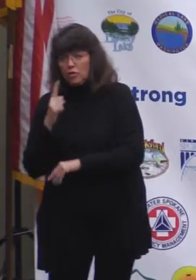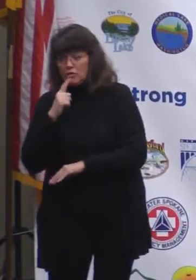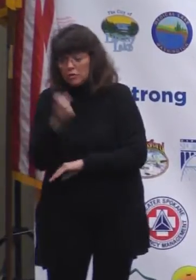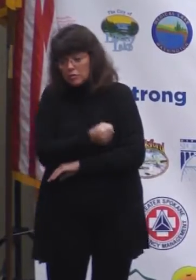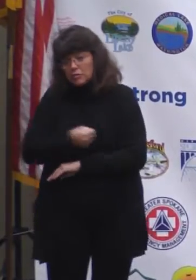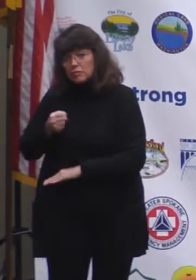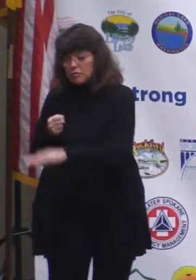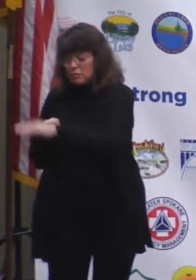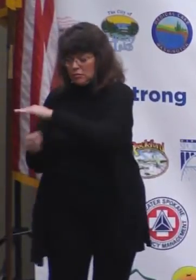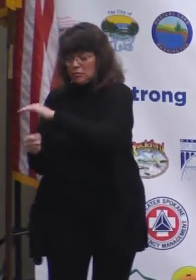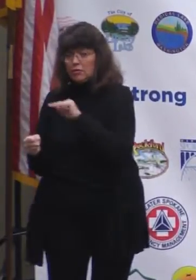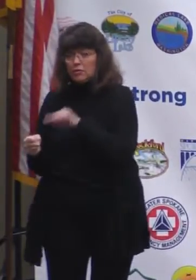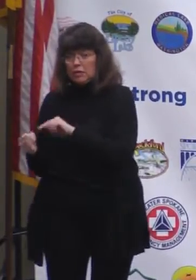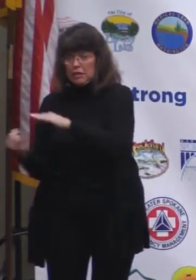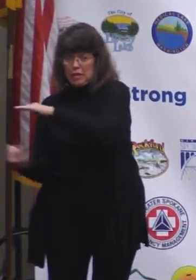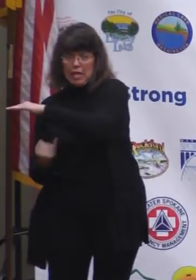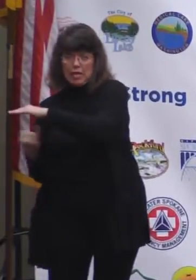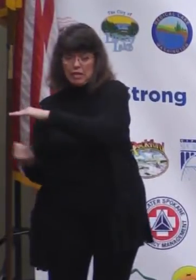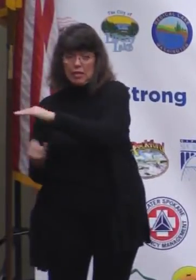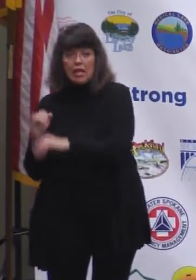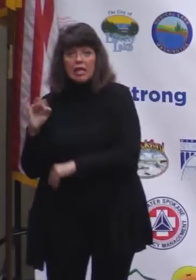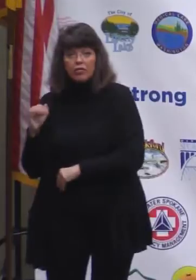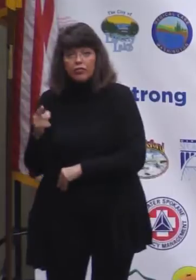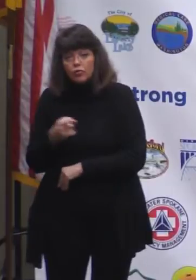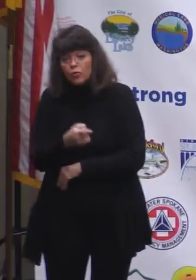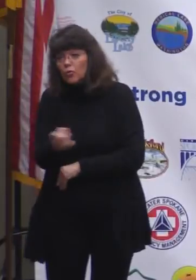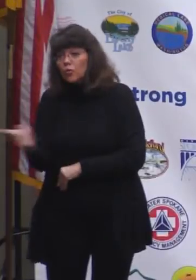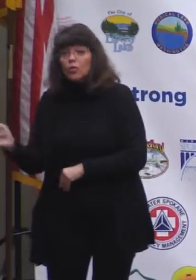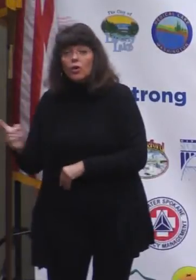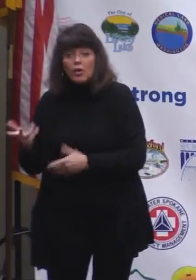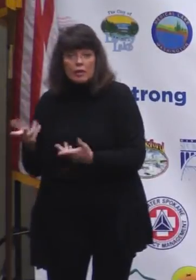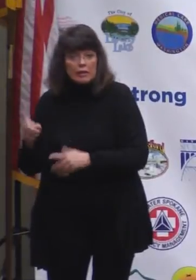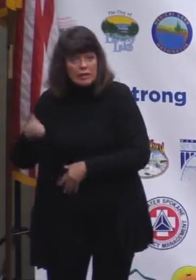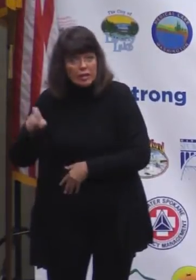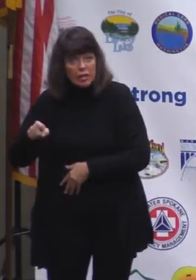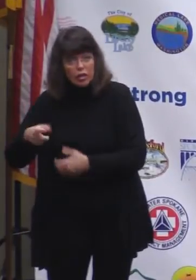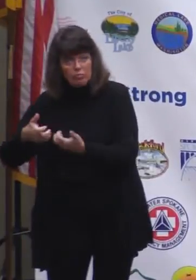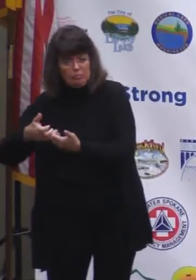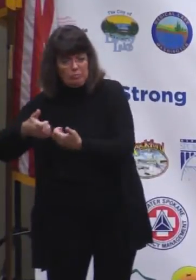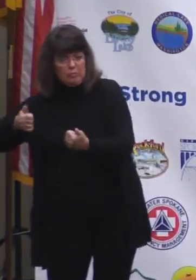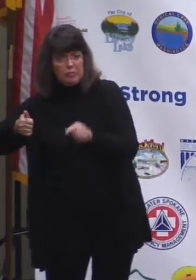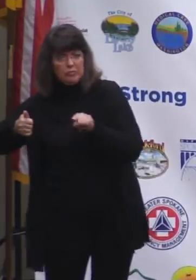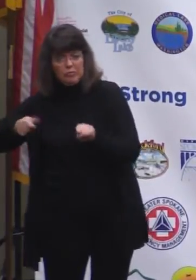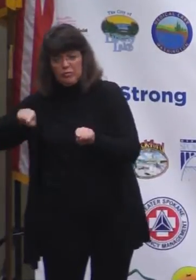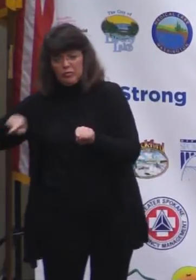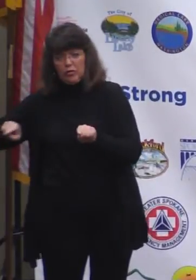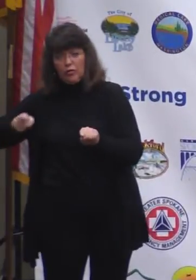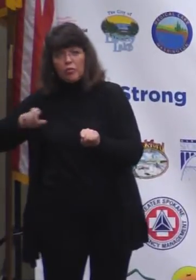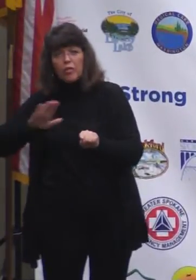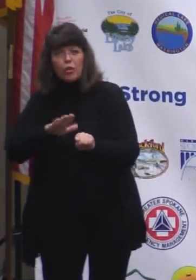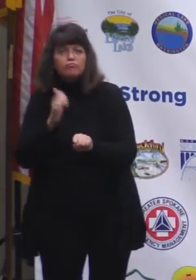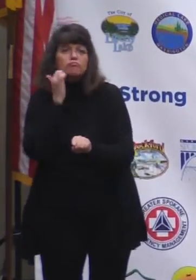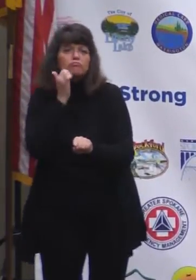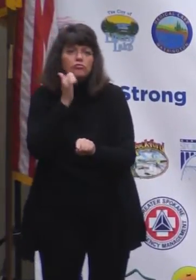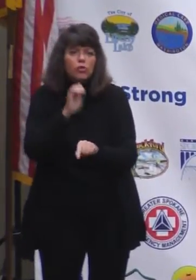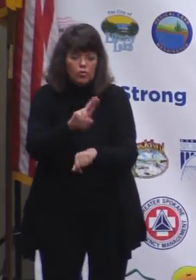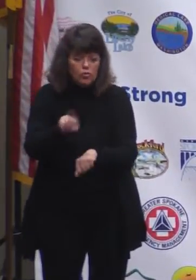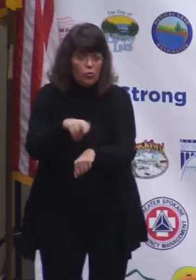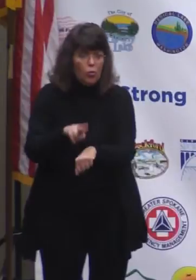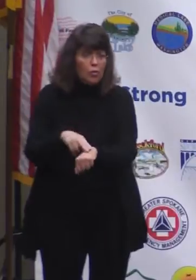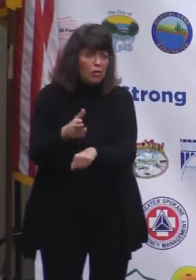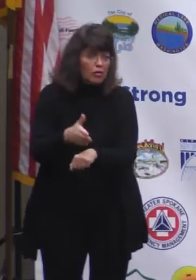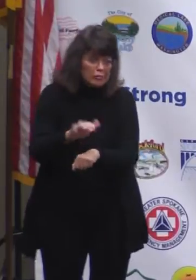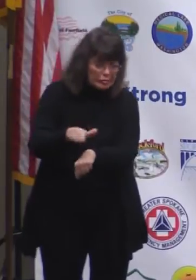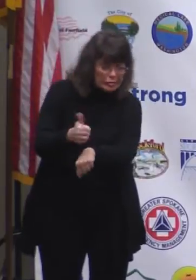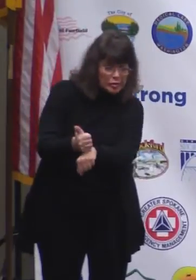those who need a place away from their typical housing arrangement. So before I get into any more specifics with these two plans,